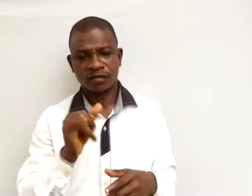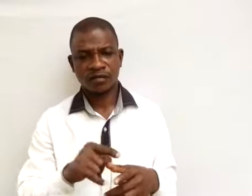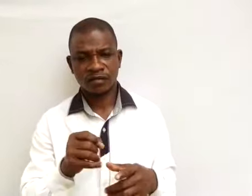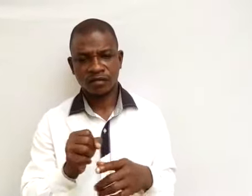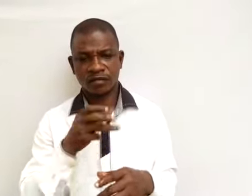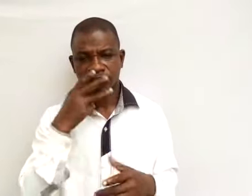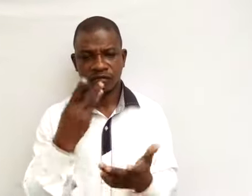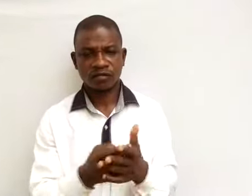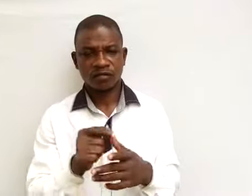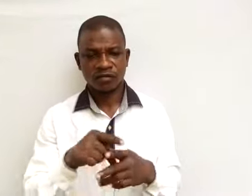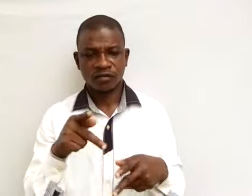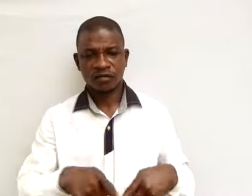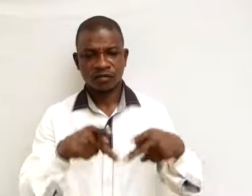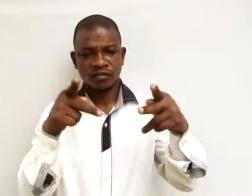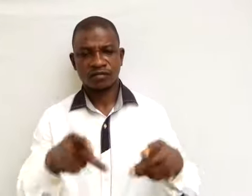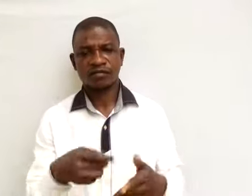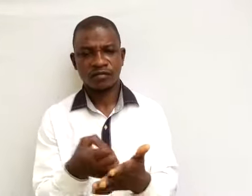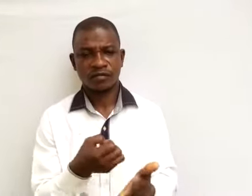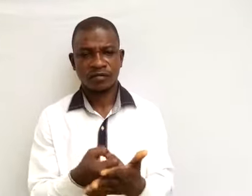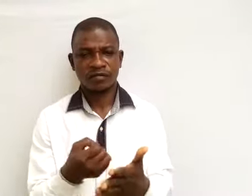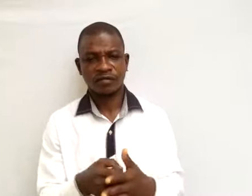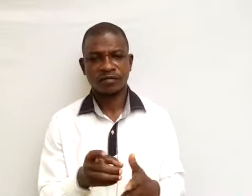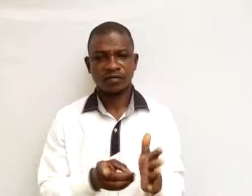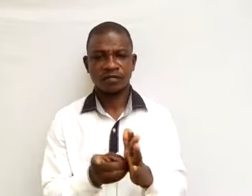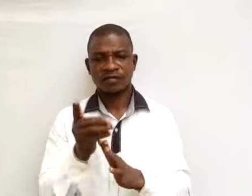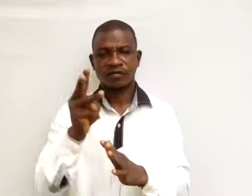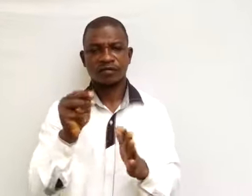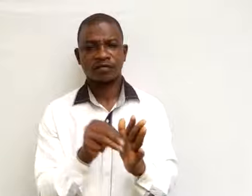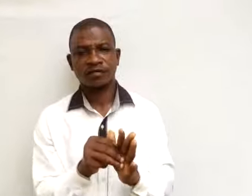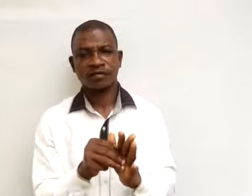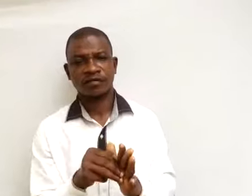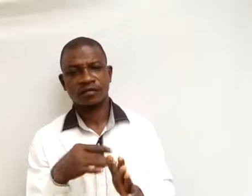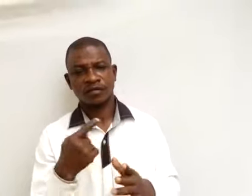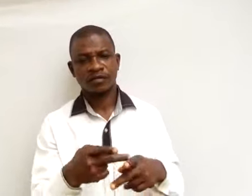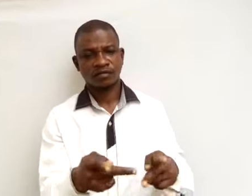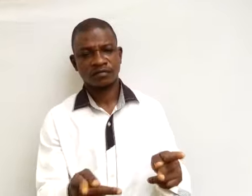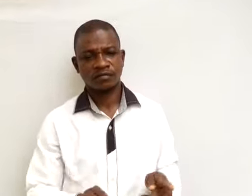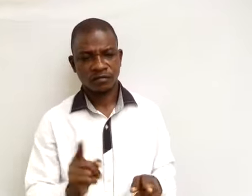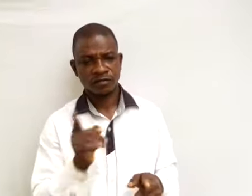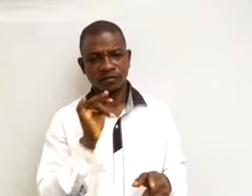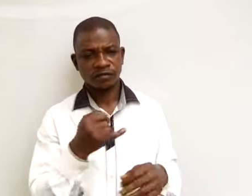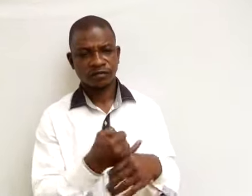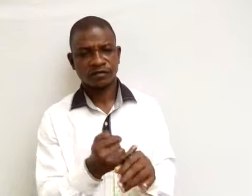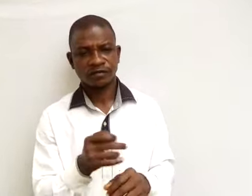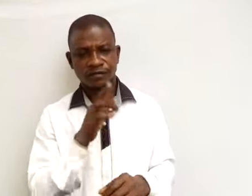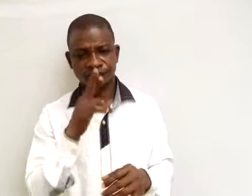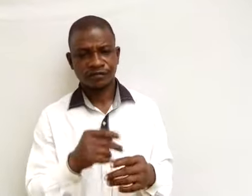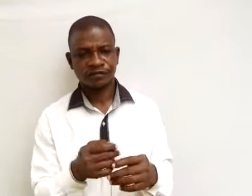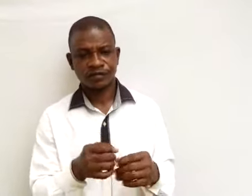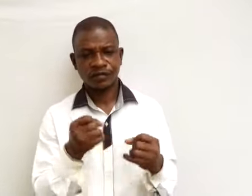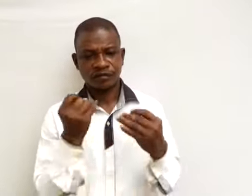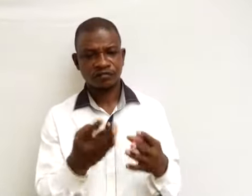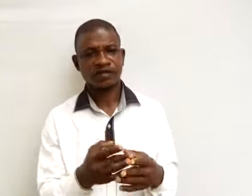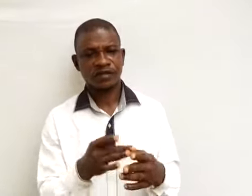to promote economic development. The place where industries are concentrated is